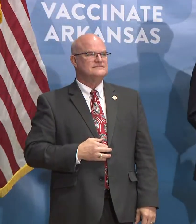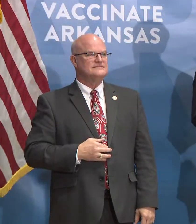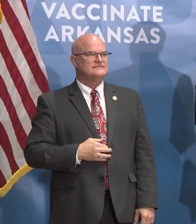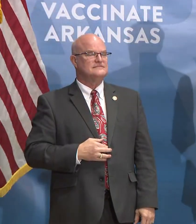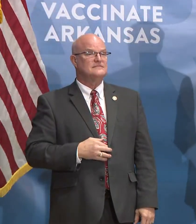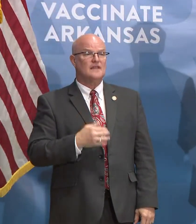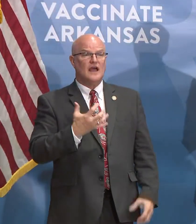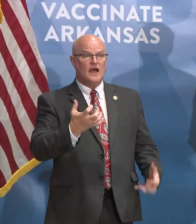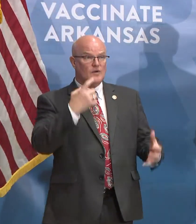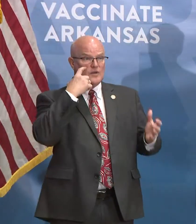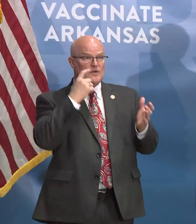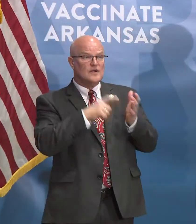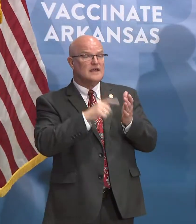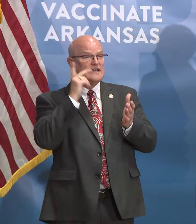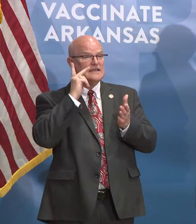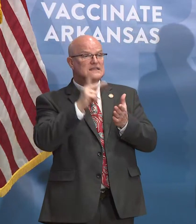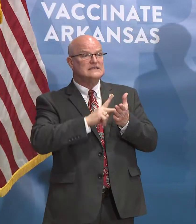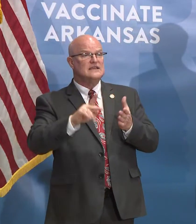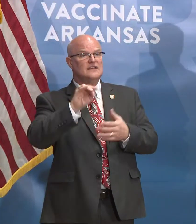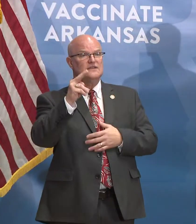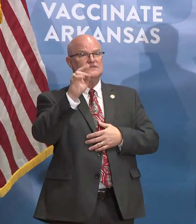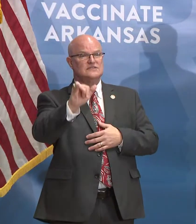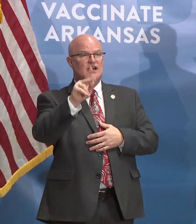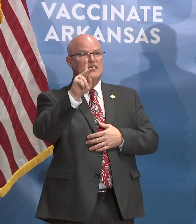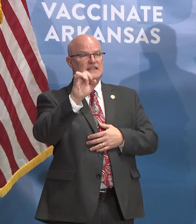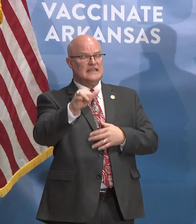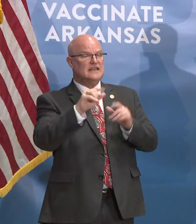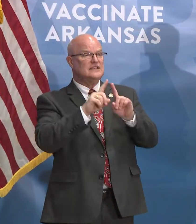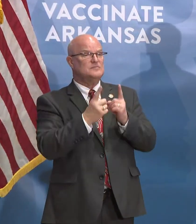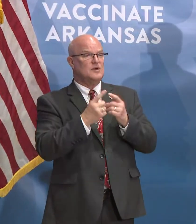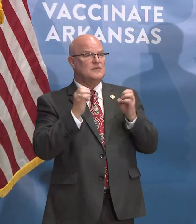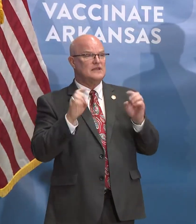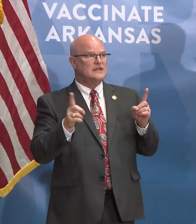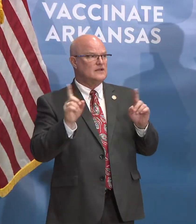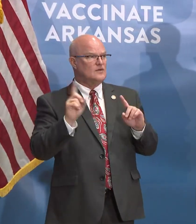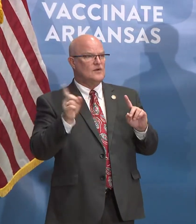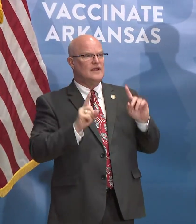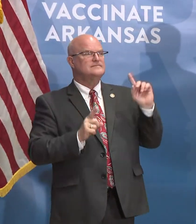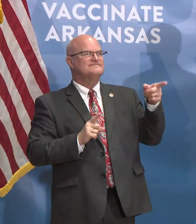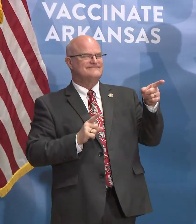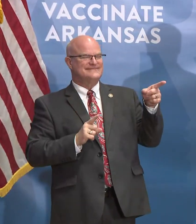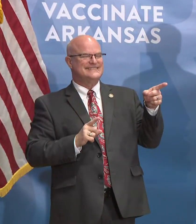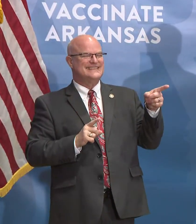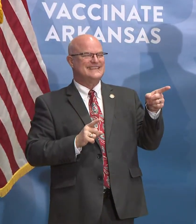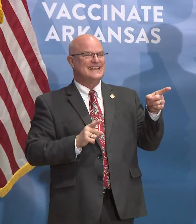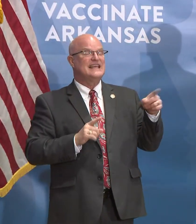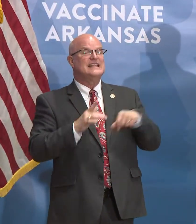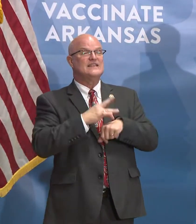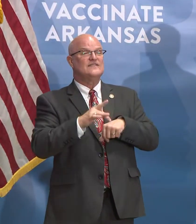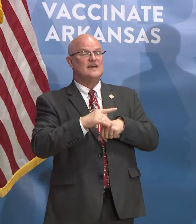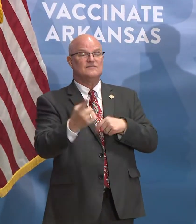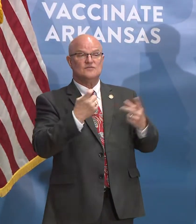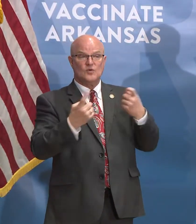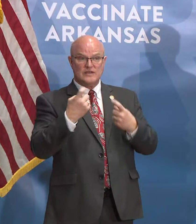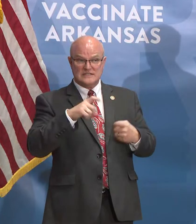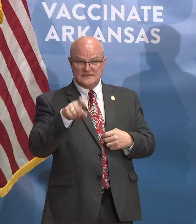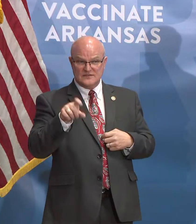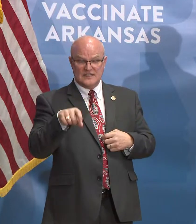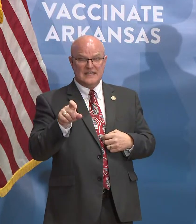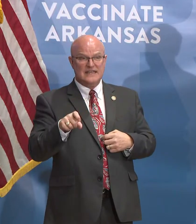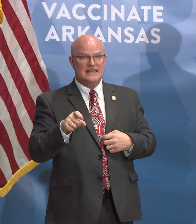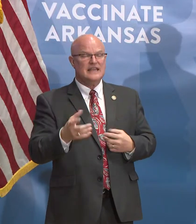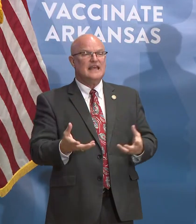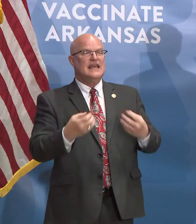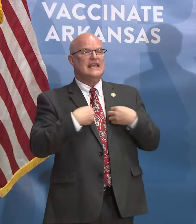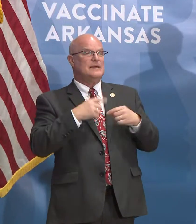I did want to recognize Secretary Johnny Key with the Department of Education. Where are you, John? There you're back in the back, but he's available for questions. He